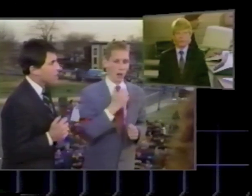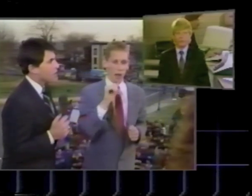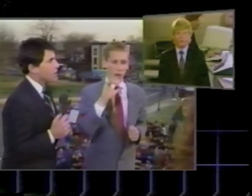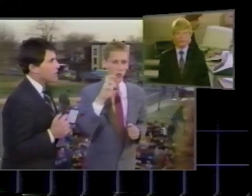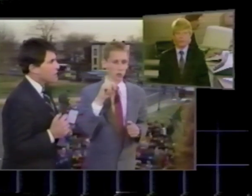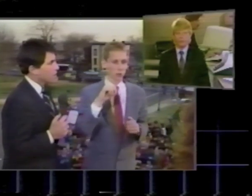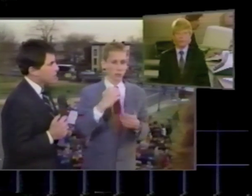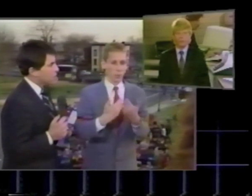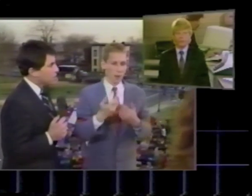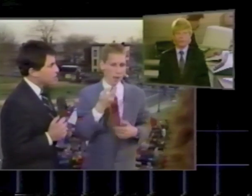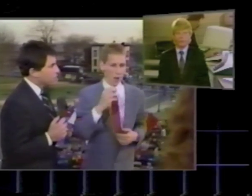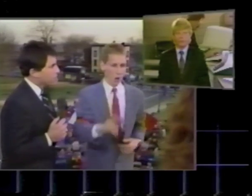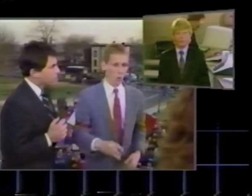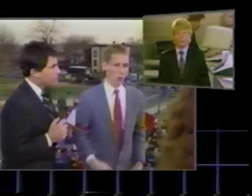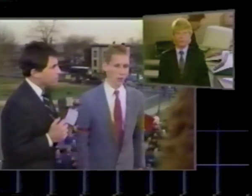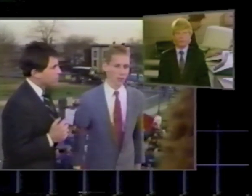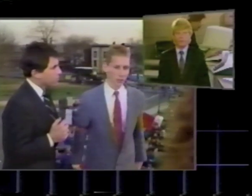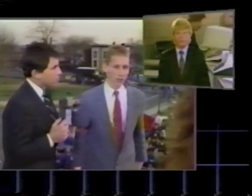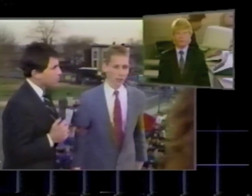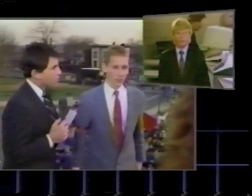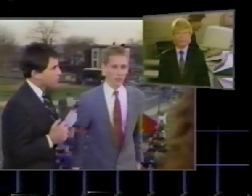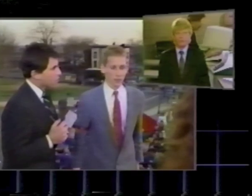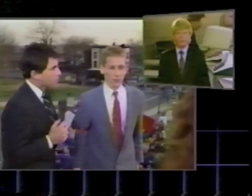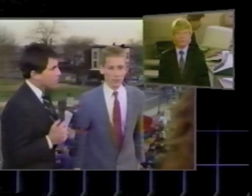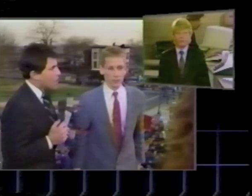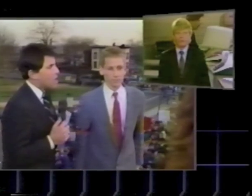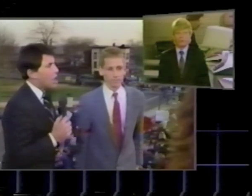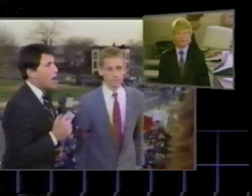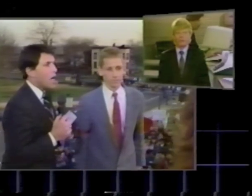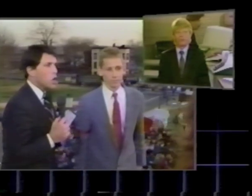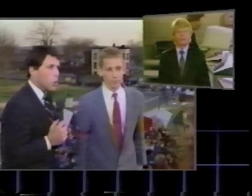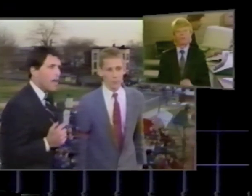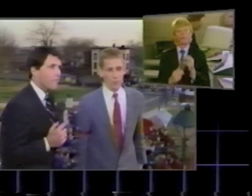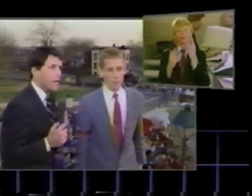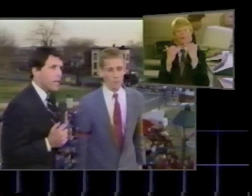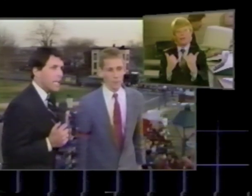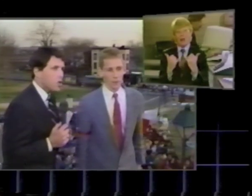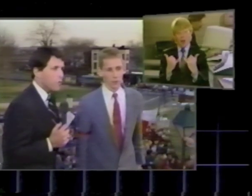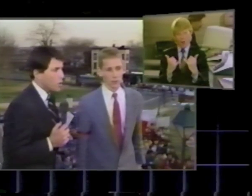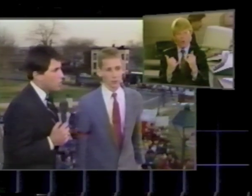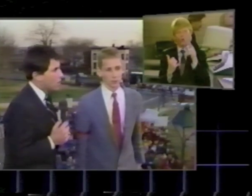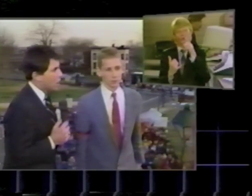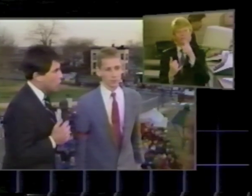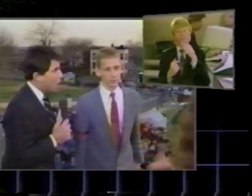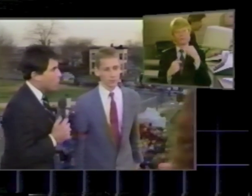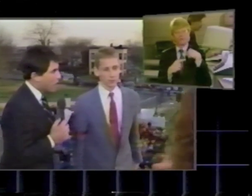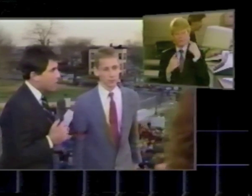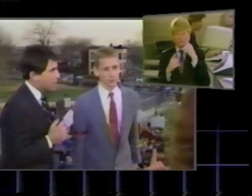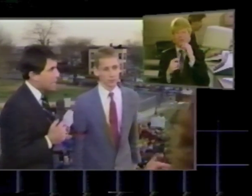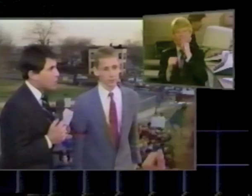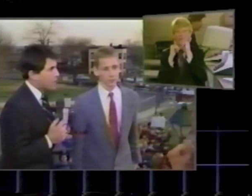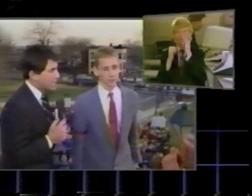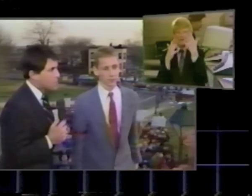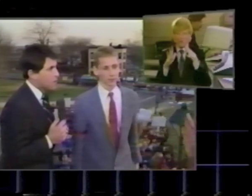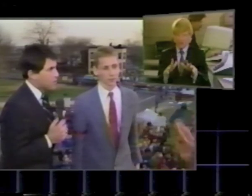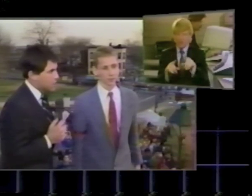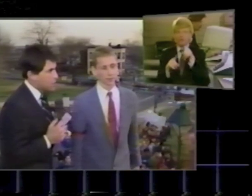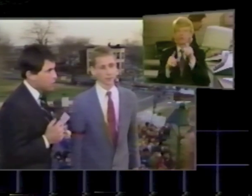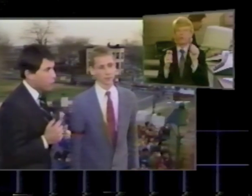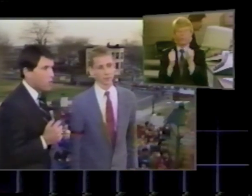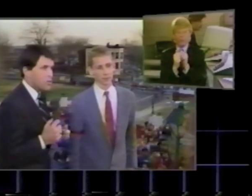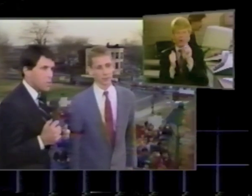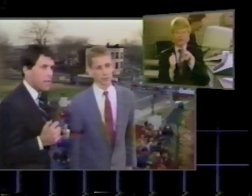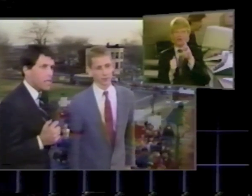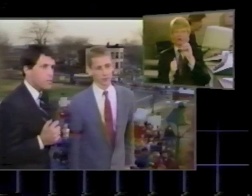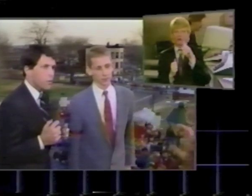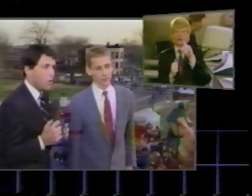discuss that, but we are going to continue our action somehow. Now, you have been interviewed along with Dr. Elizabeth